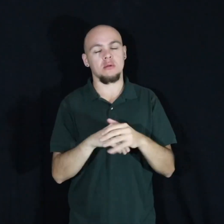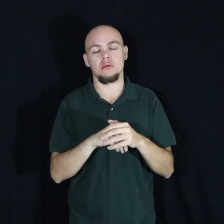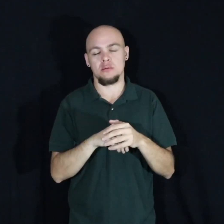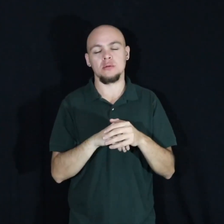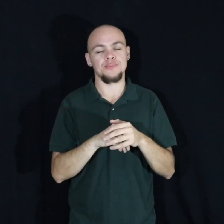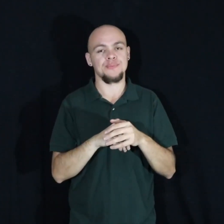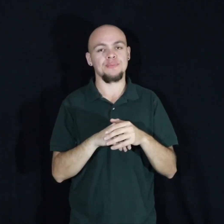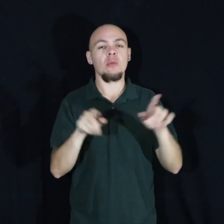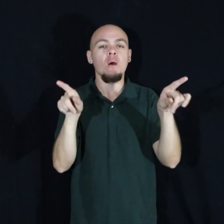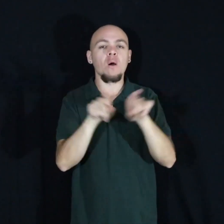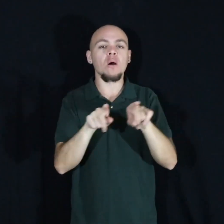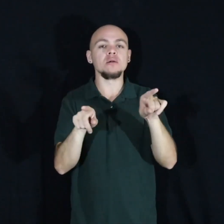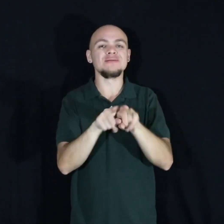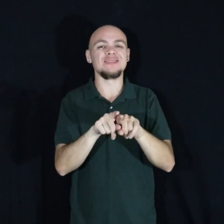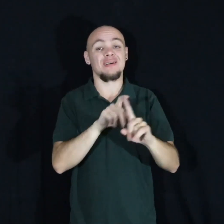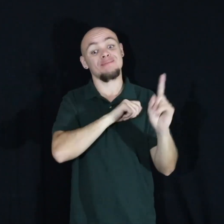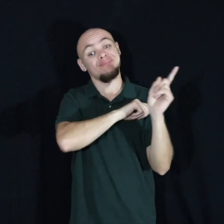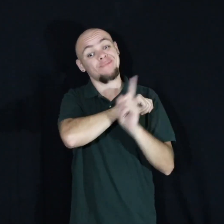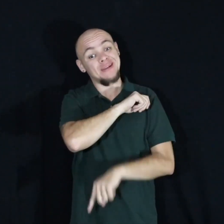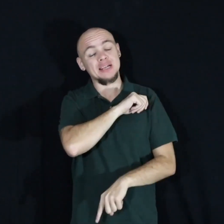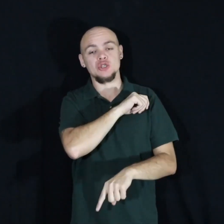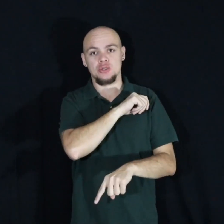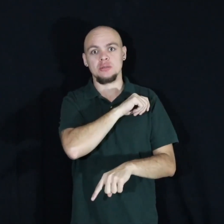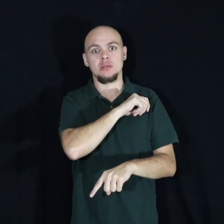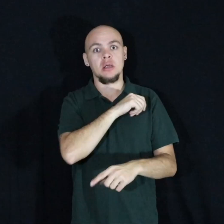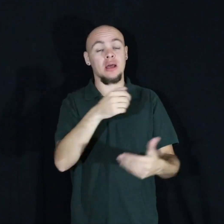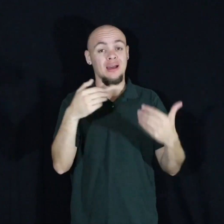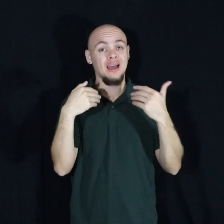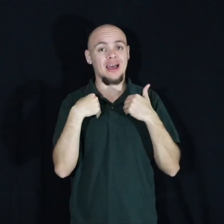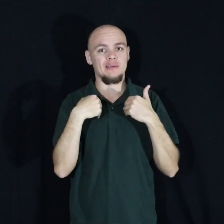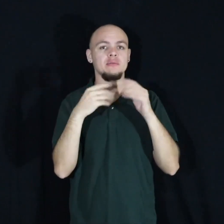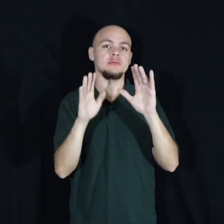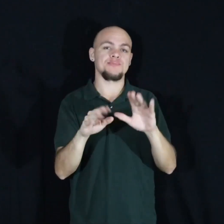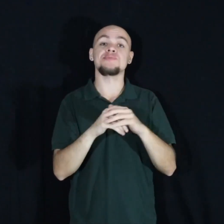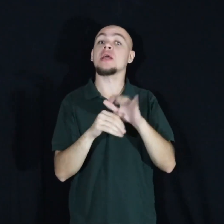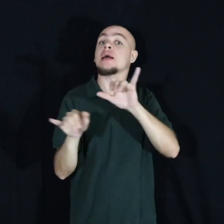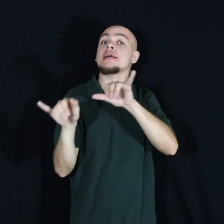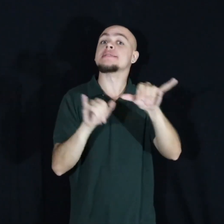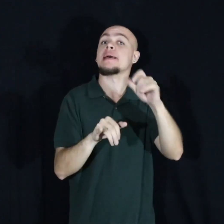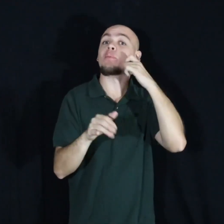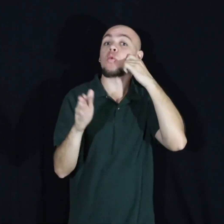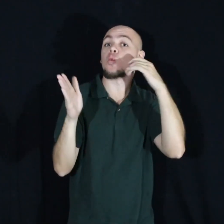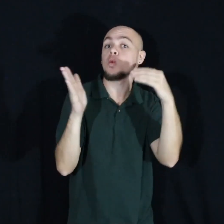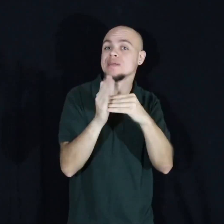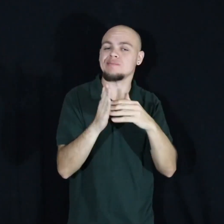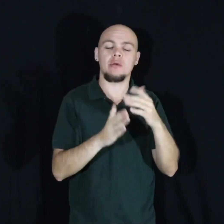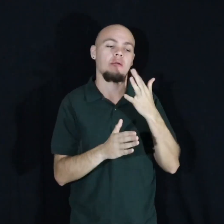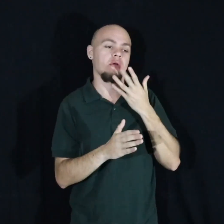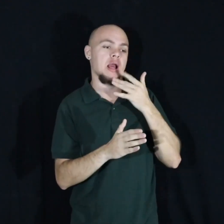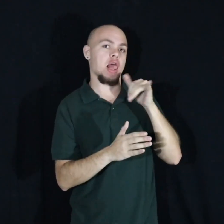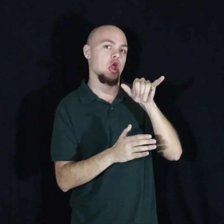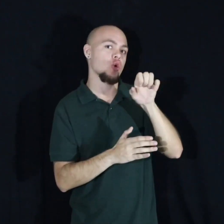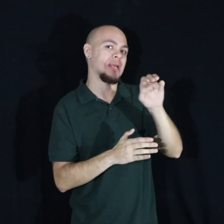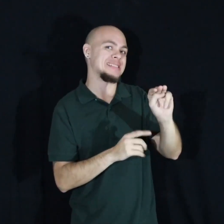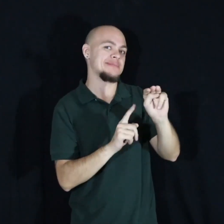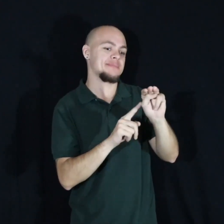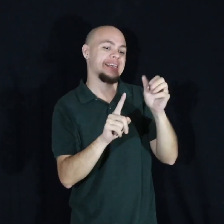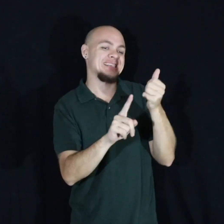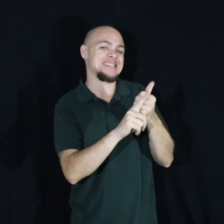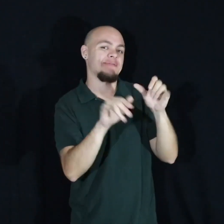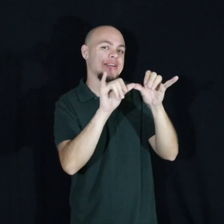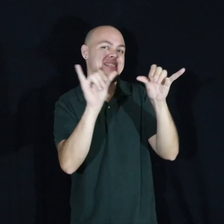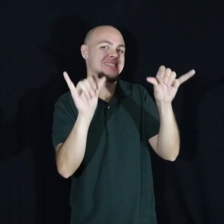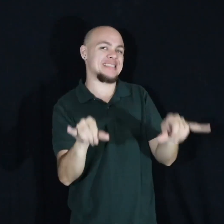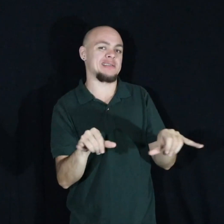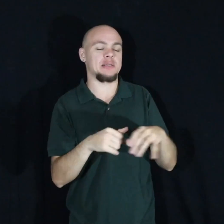has concrete punishing consequences. See, just like racism, colorism is a system.